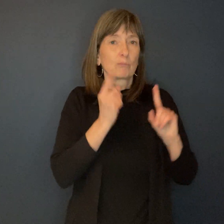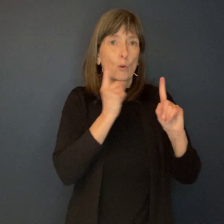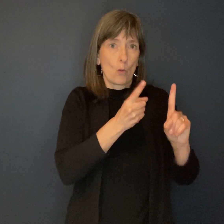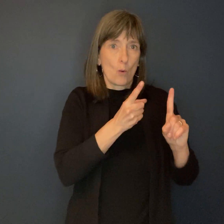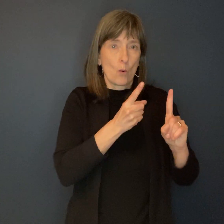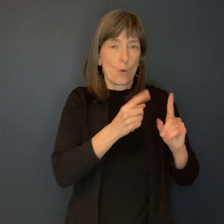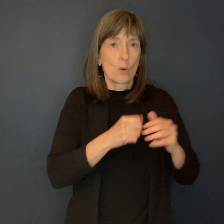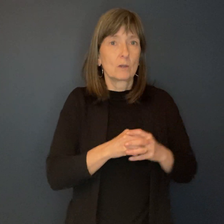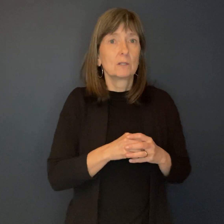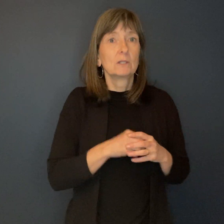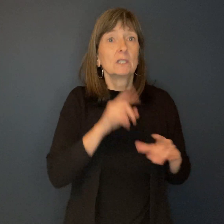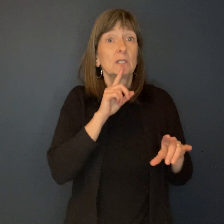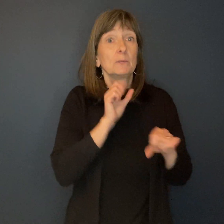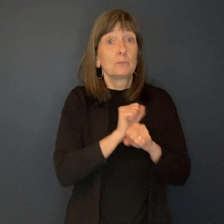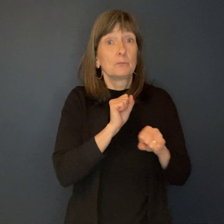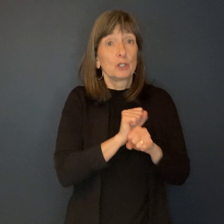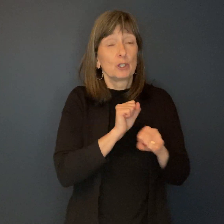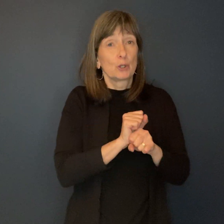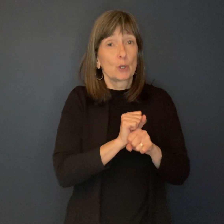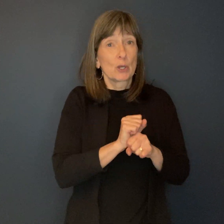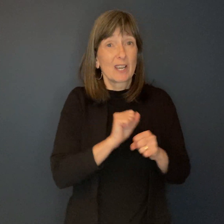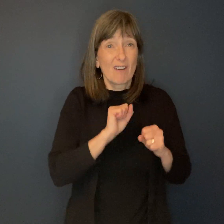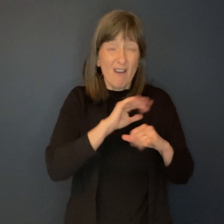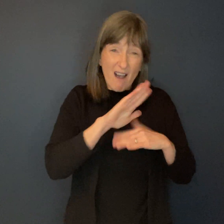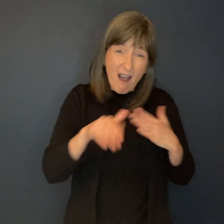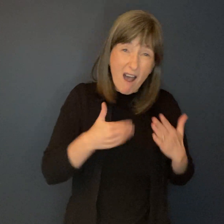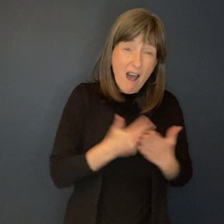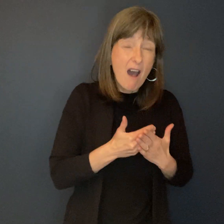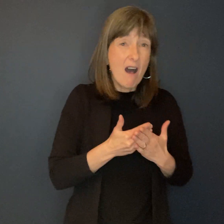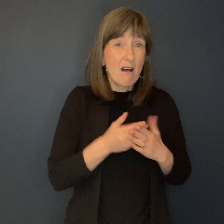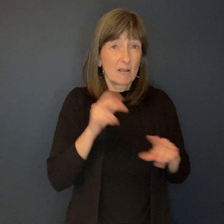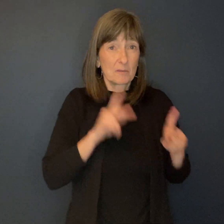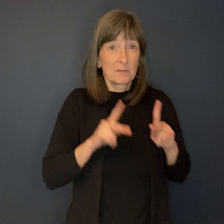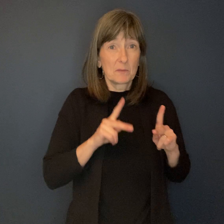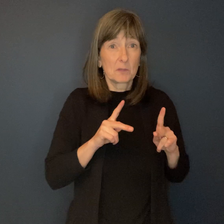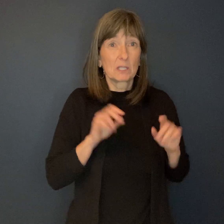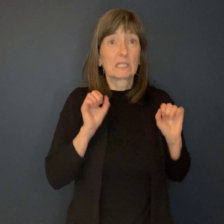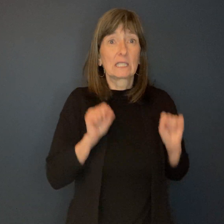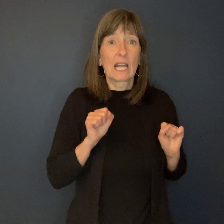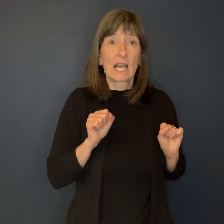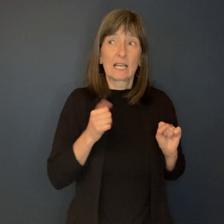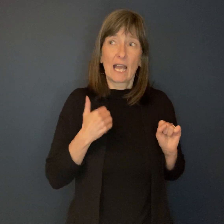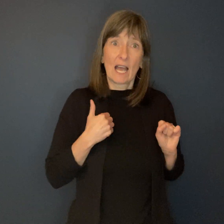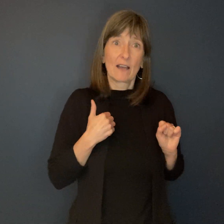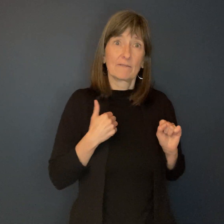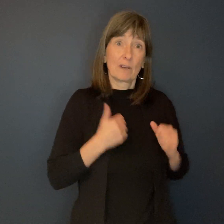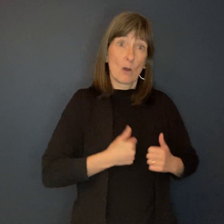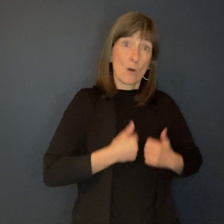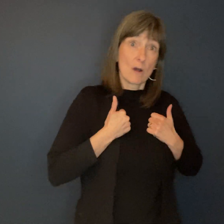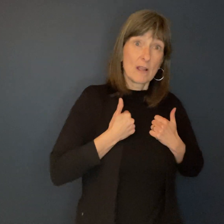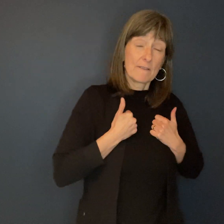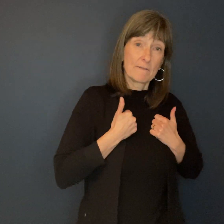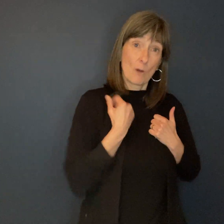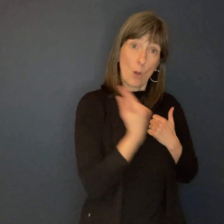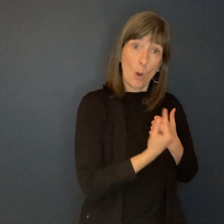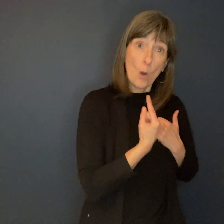that everybody in one fashion or another can achieve supportive living, even if they're